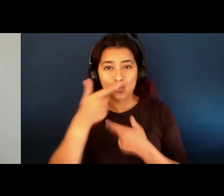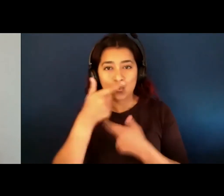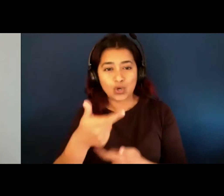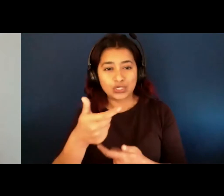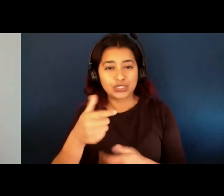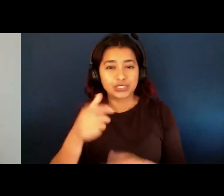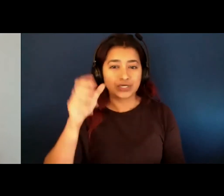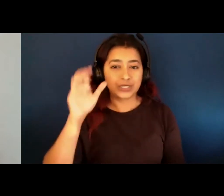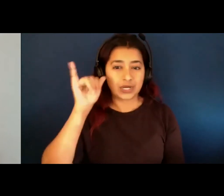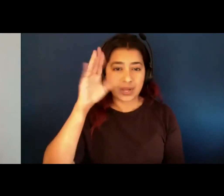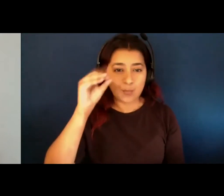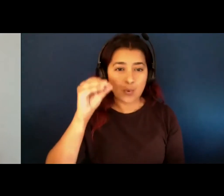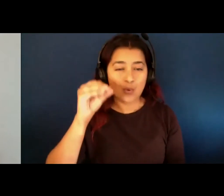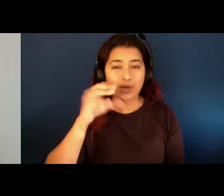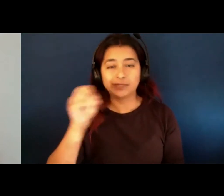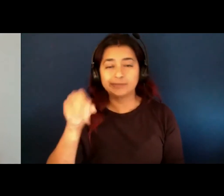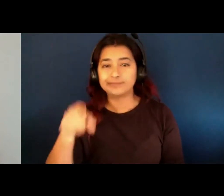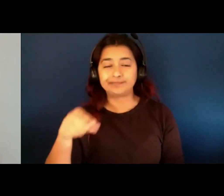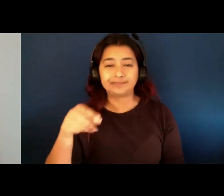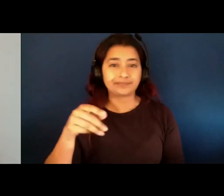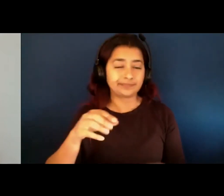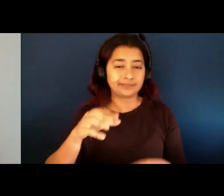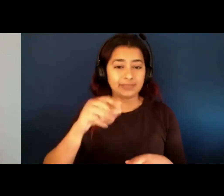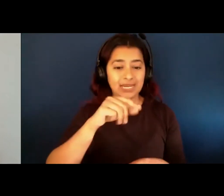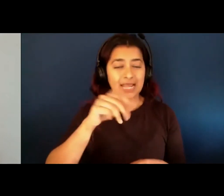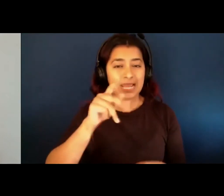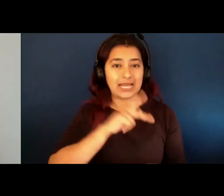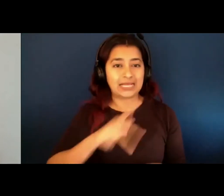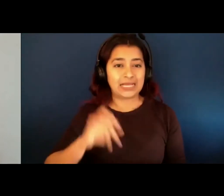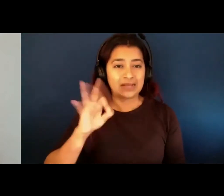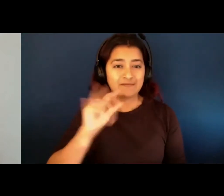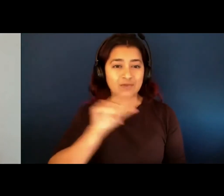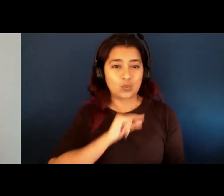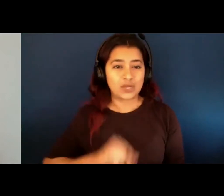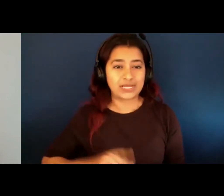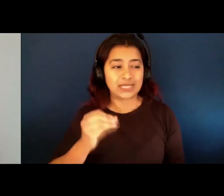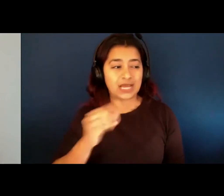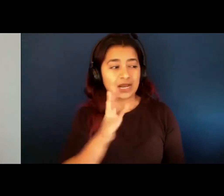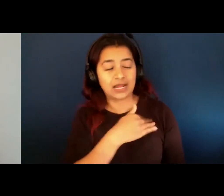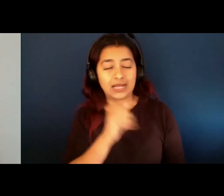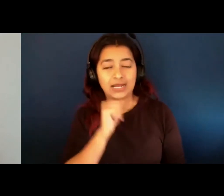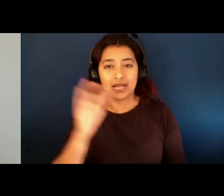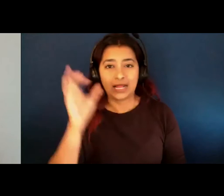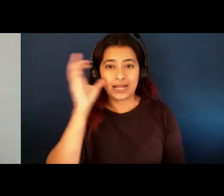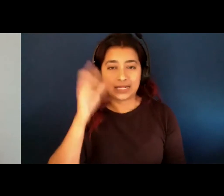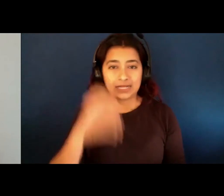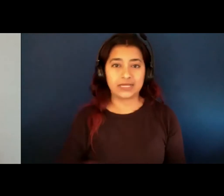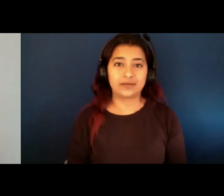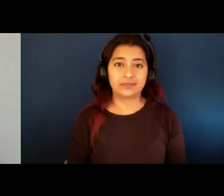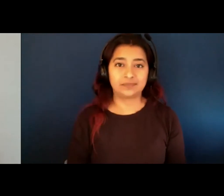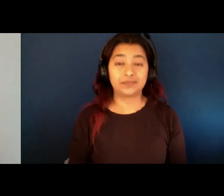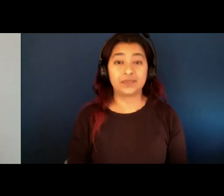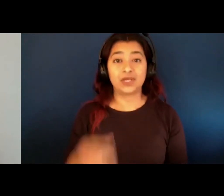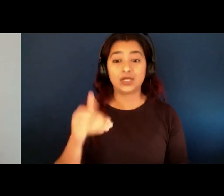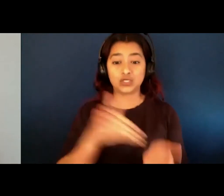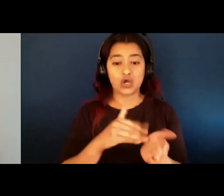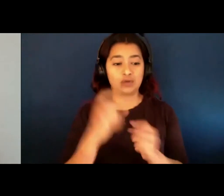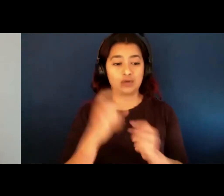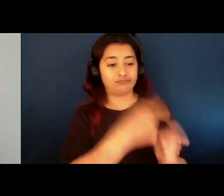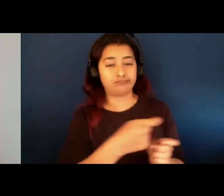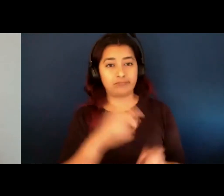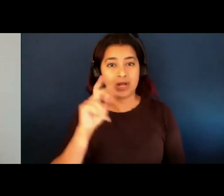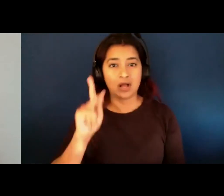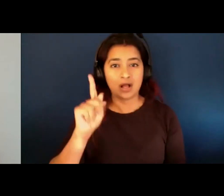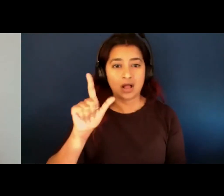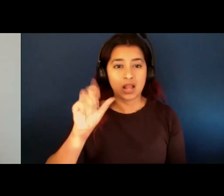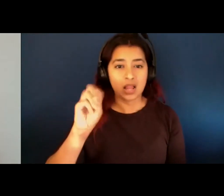of Queens and drinking and pretending not to hear most things. The doctor gave her an RX for Clonopin. The pills